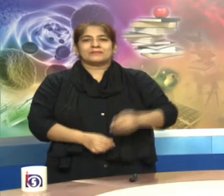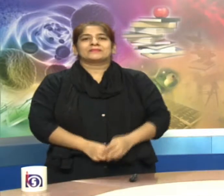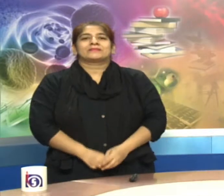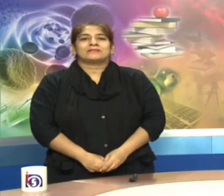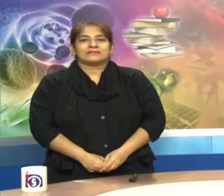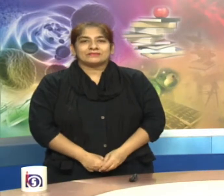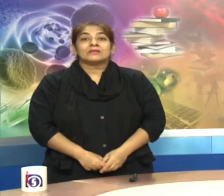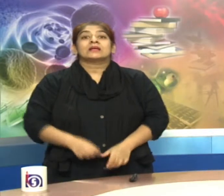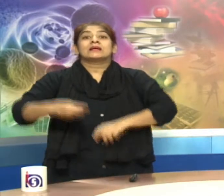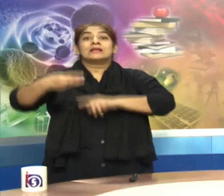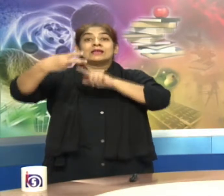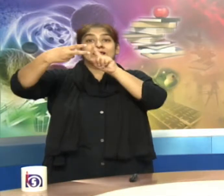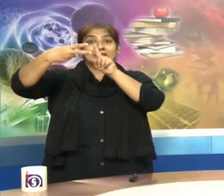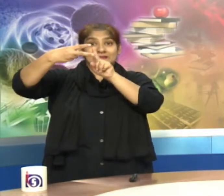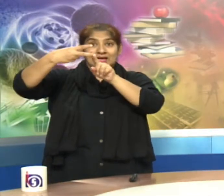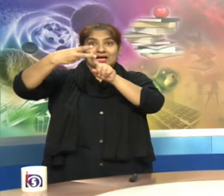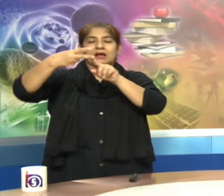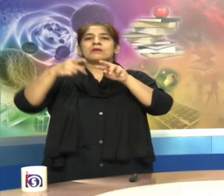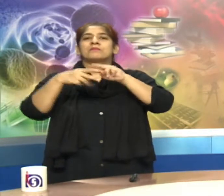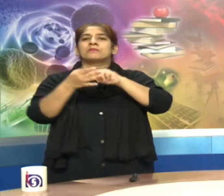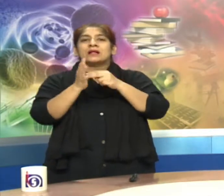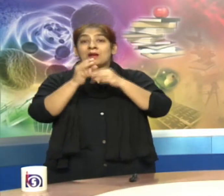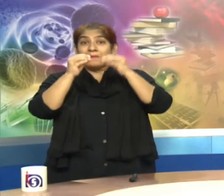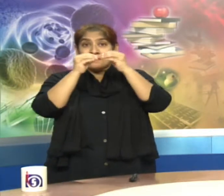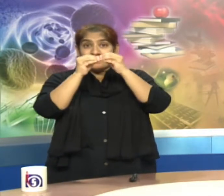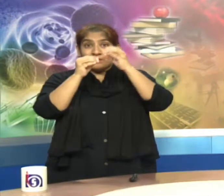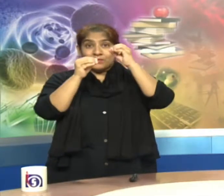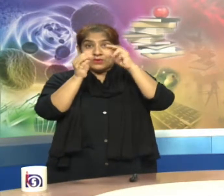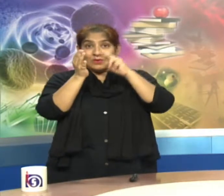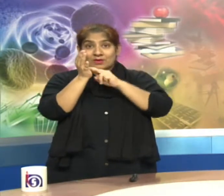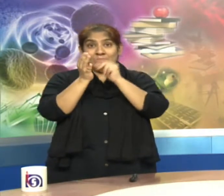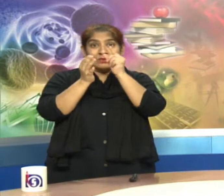things to observe. So they are the free samples.